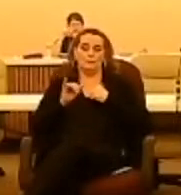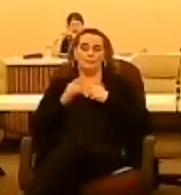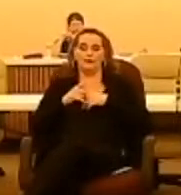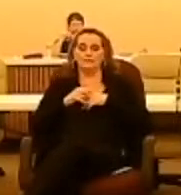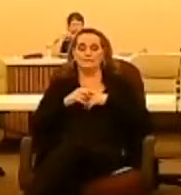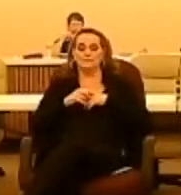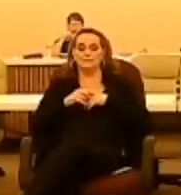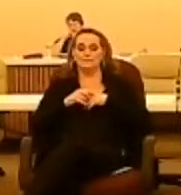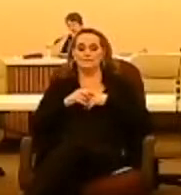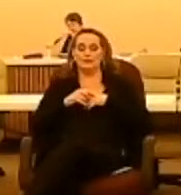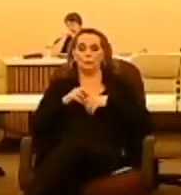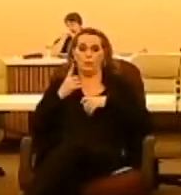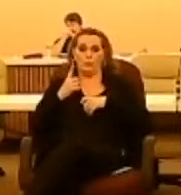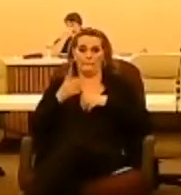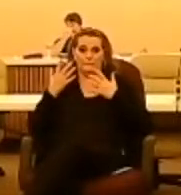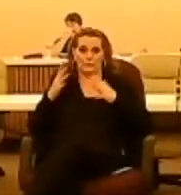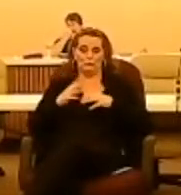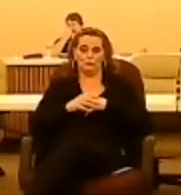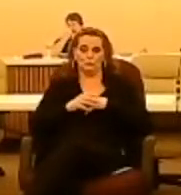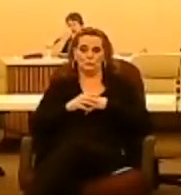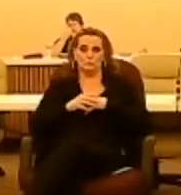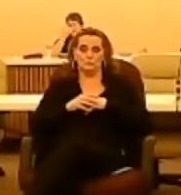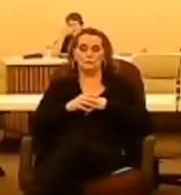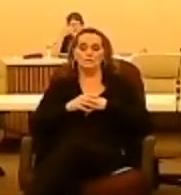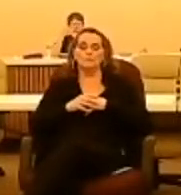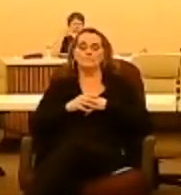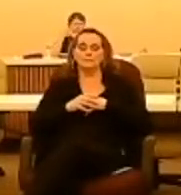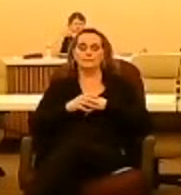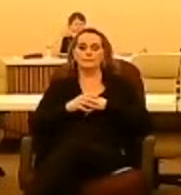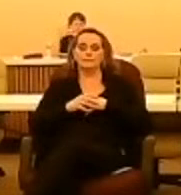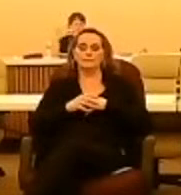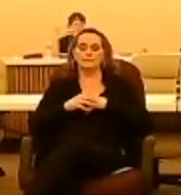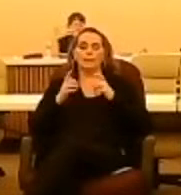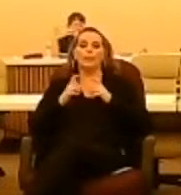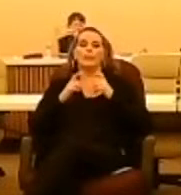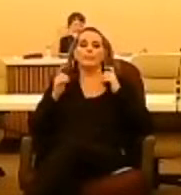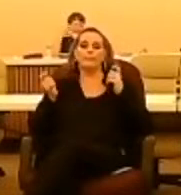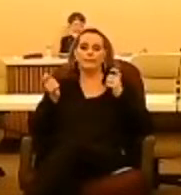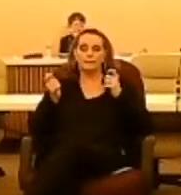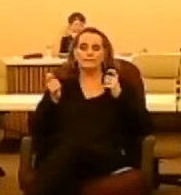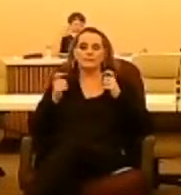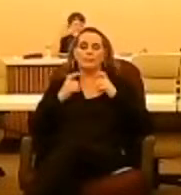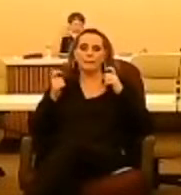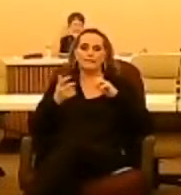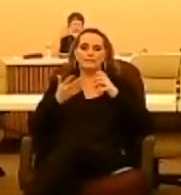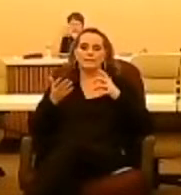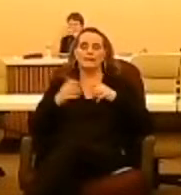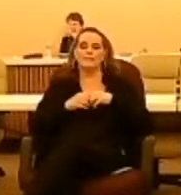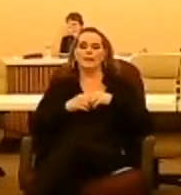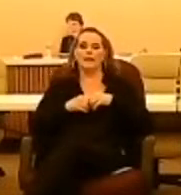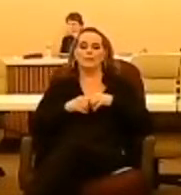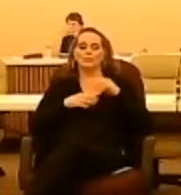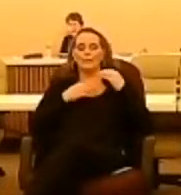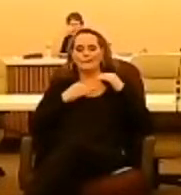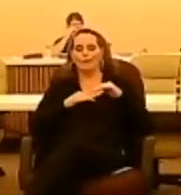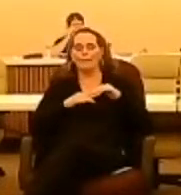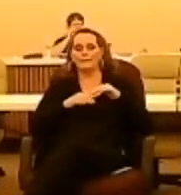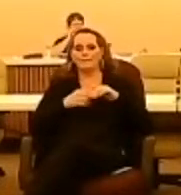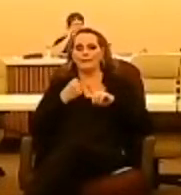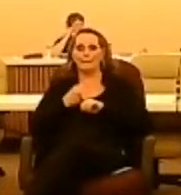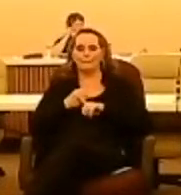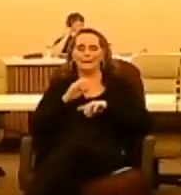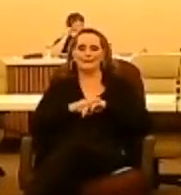activation and deactivation of the contractors. But the bigger thing is, again, we're trying to minimize the impact on the